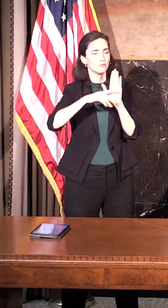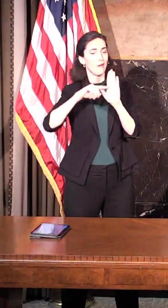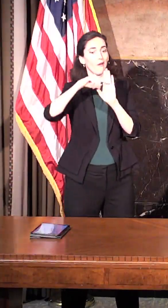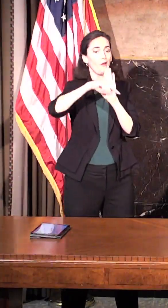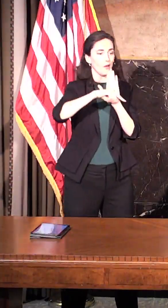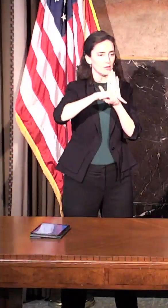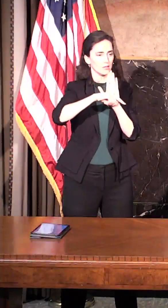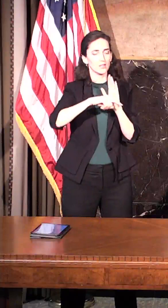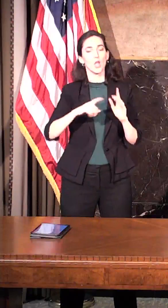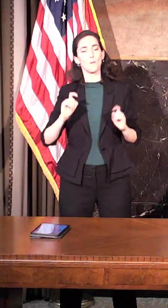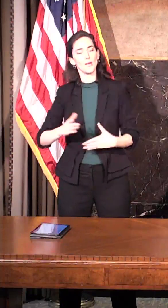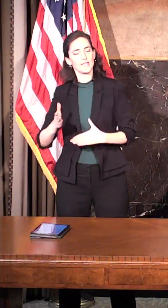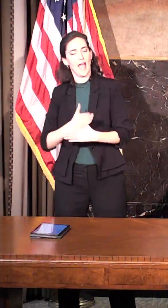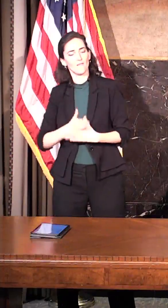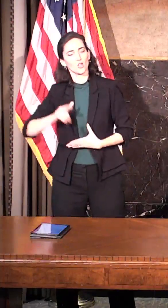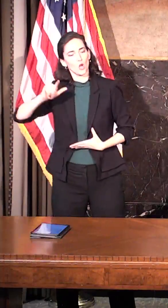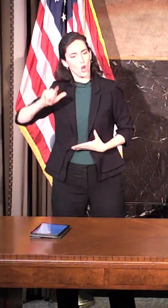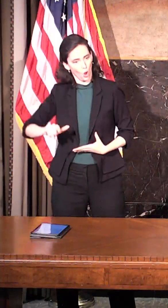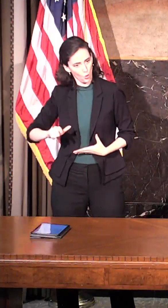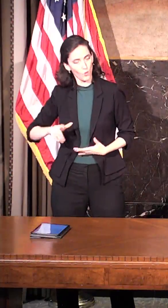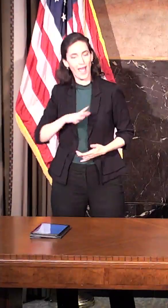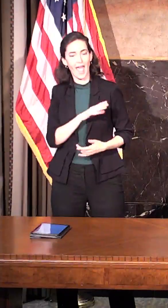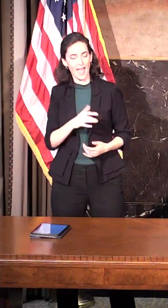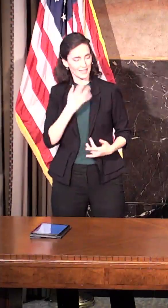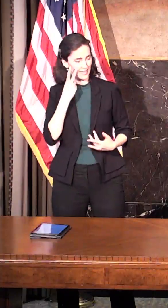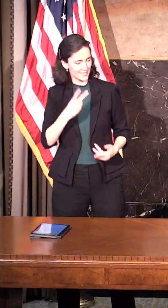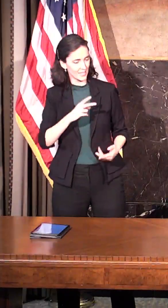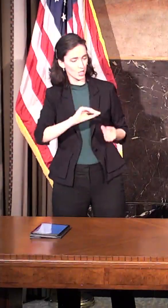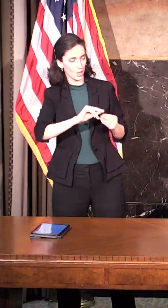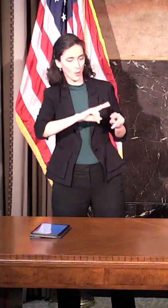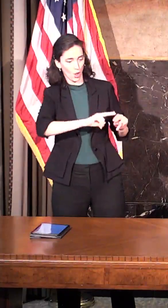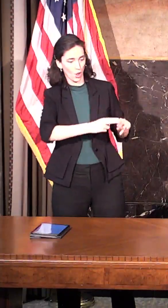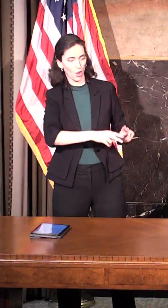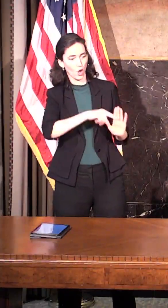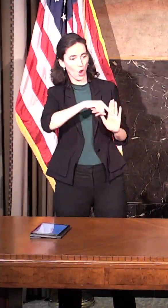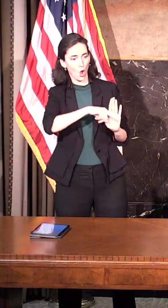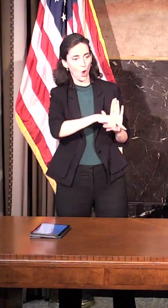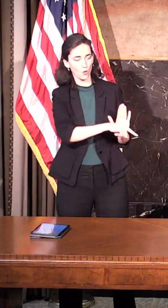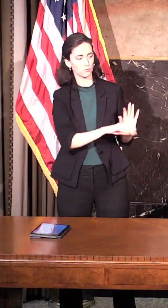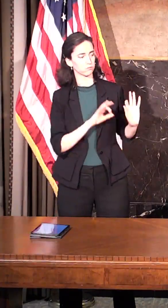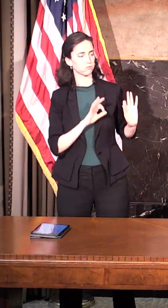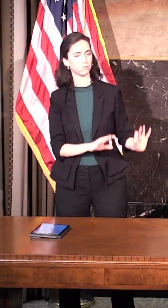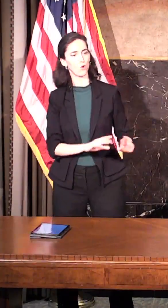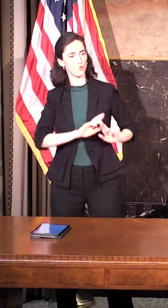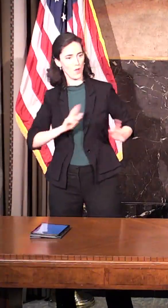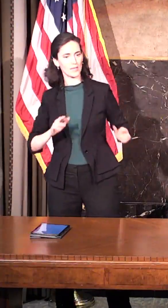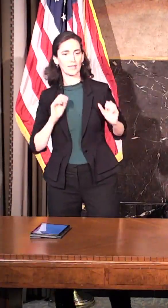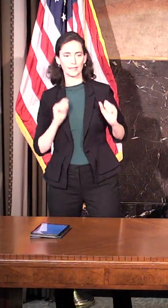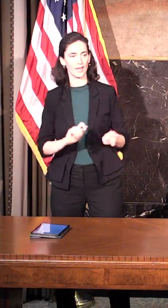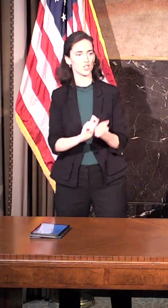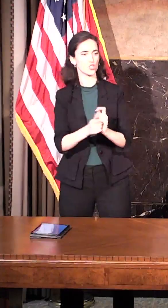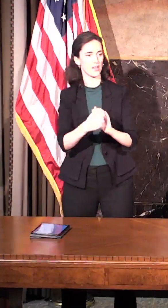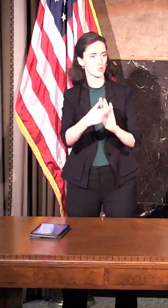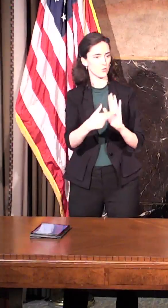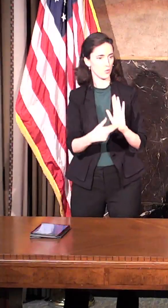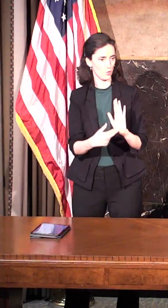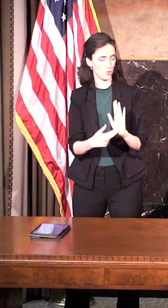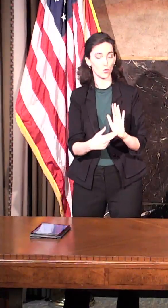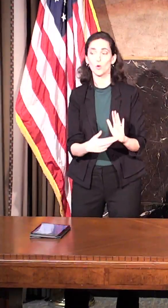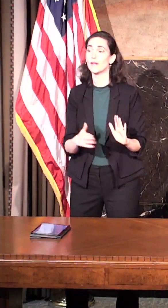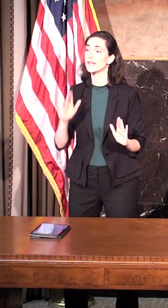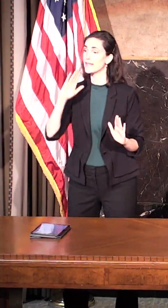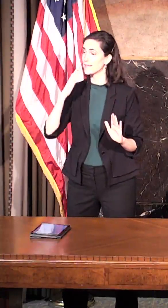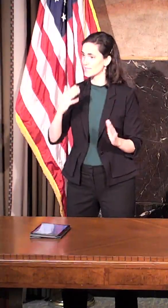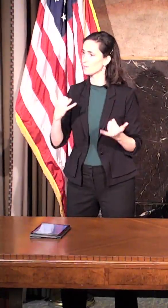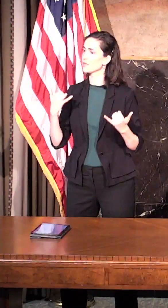lower baselines and good trends, that's when you can feel confident about moving forward, and it appears to me